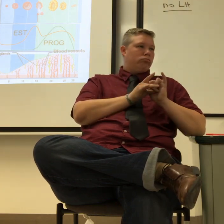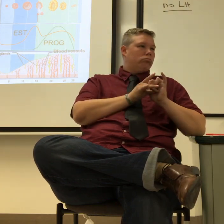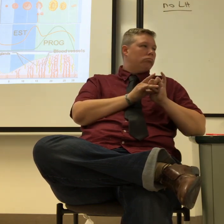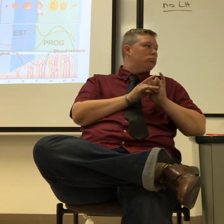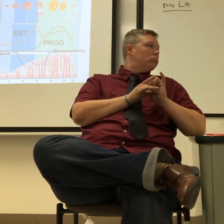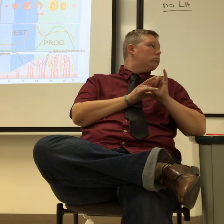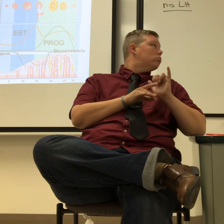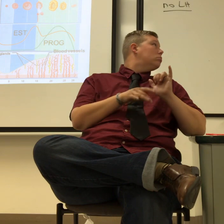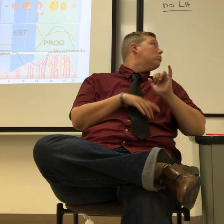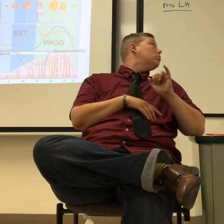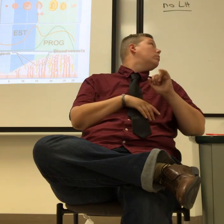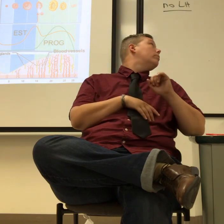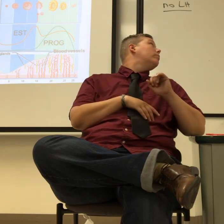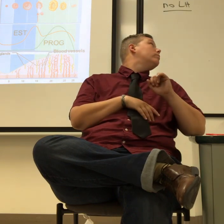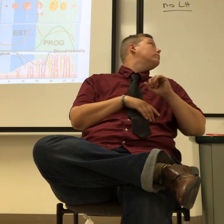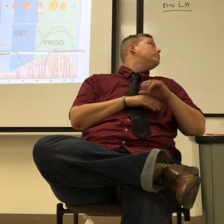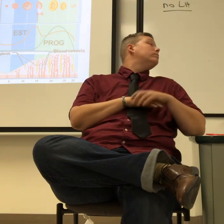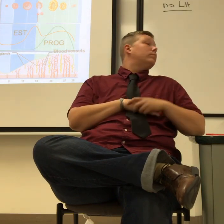pregnancy,